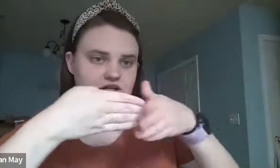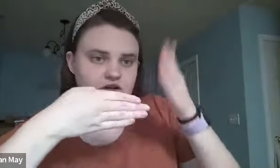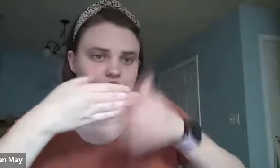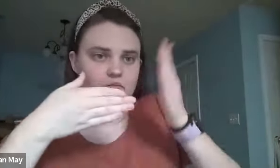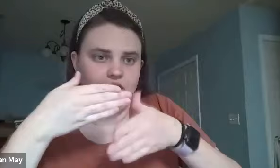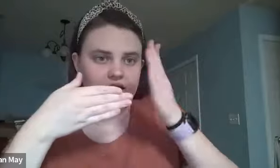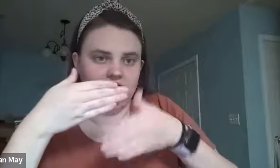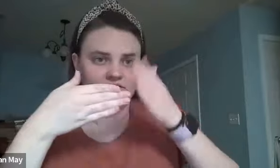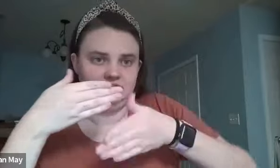you're going to go bread.